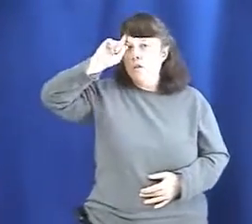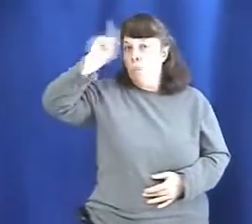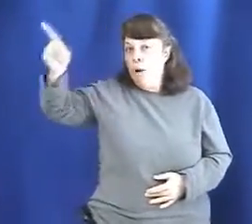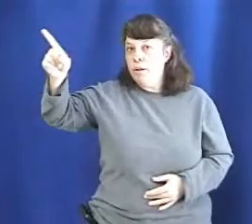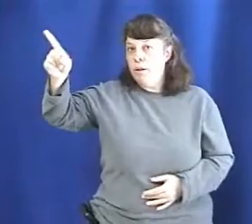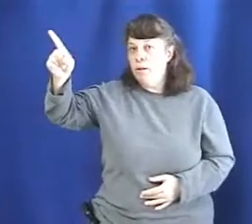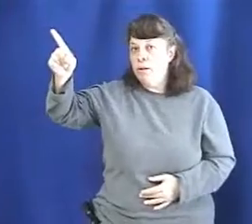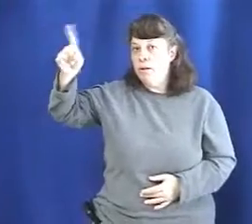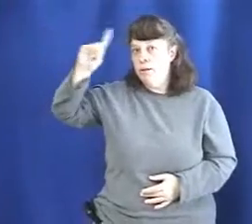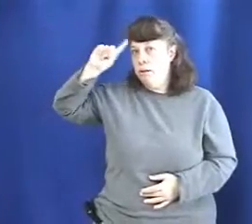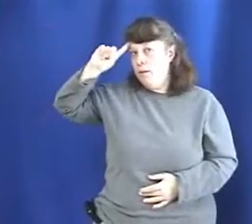Smart.